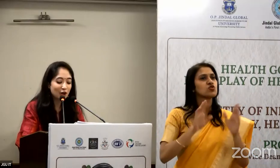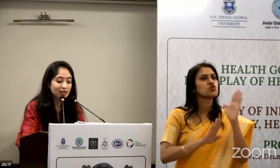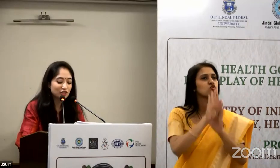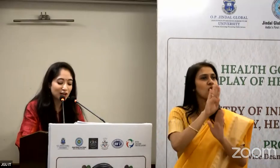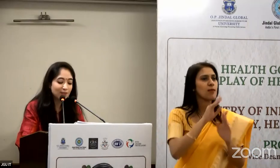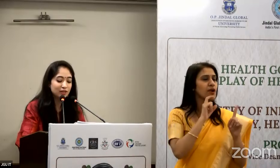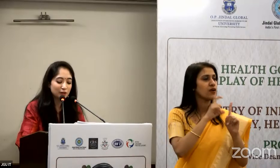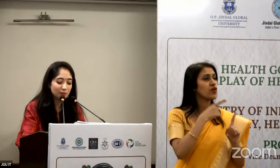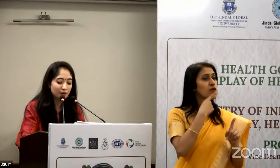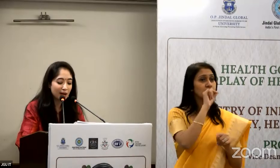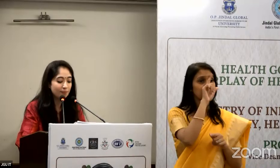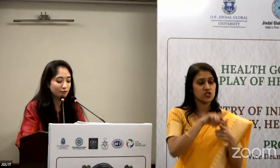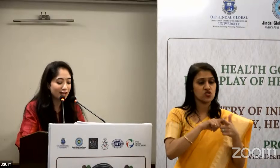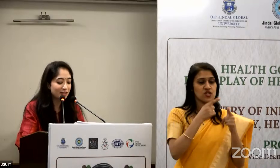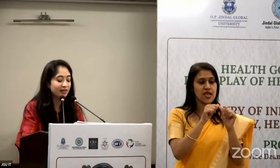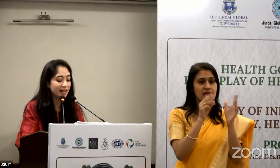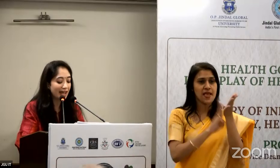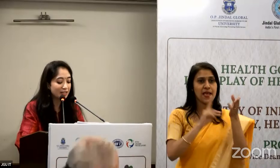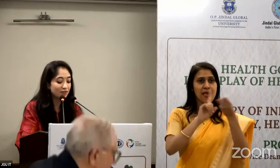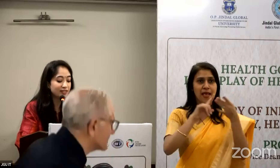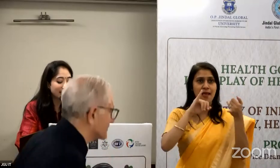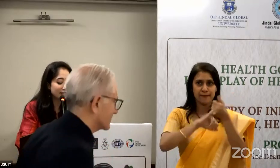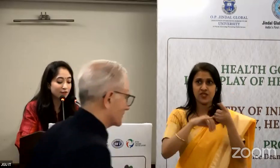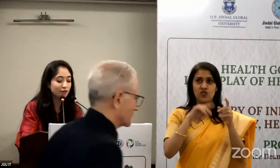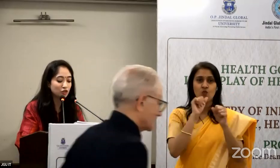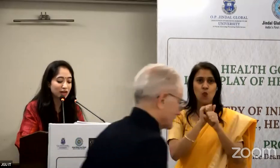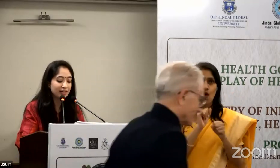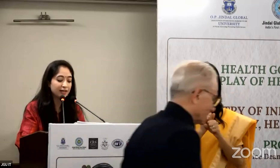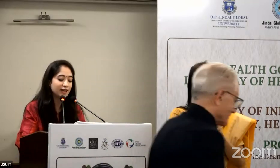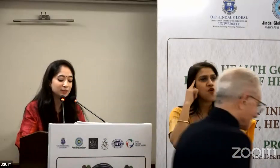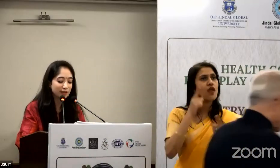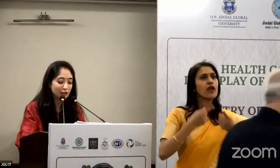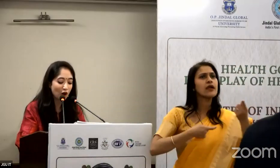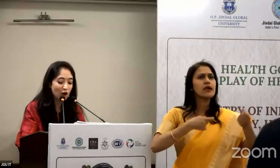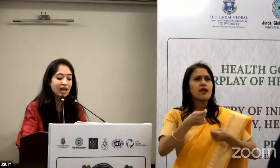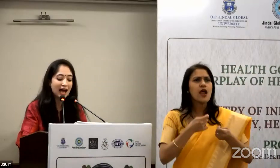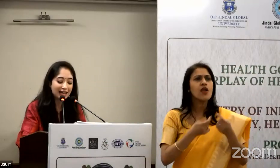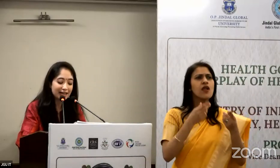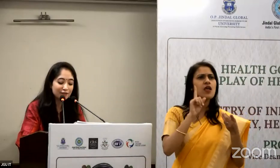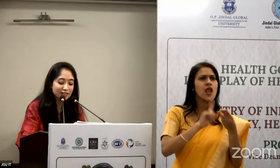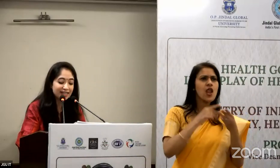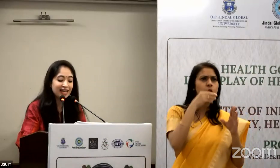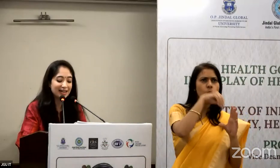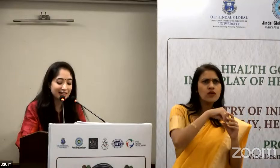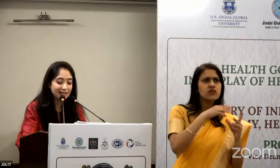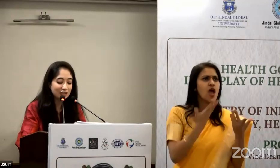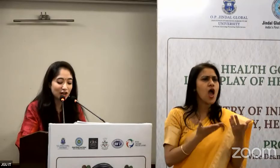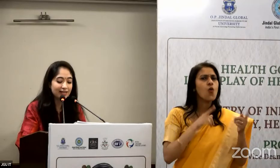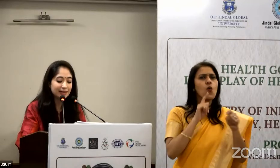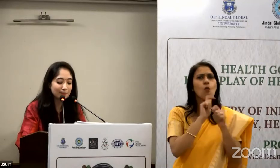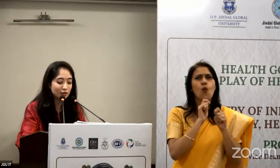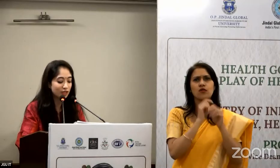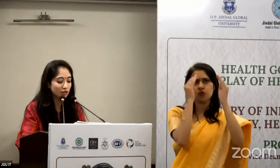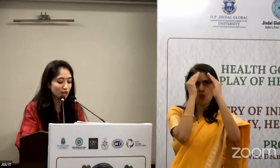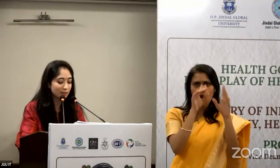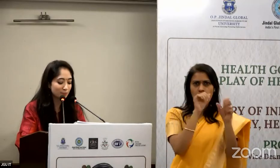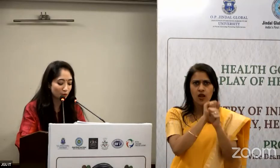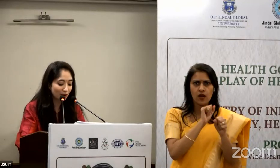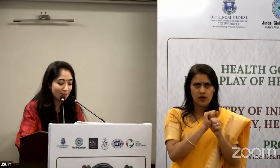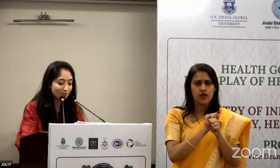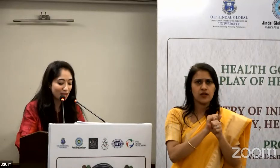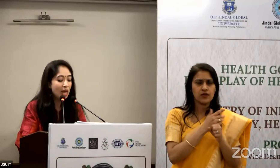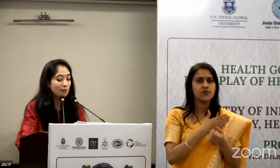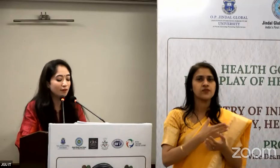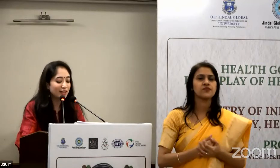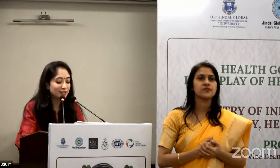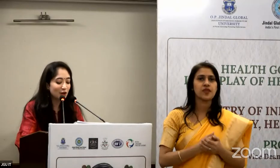Professor Dr. James Nidumpara, Professor and Head of the Center for Trade and Investment Law, IIFT, and India Chair, WTO Chairs